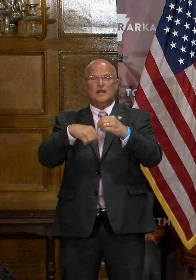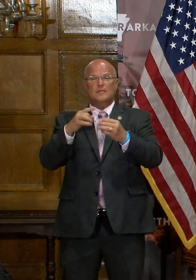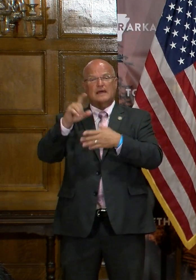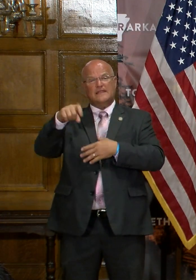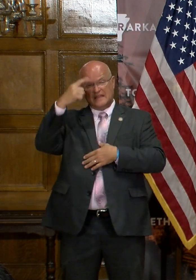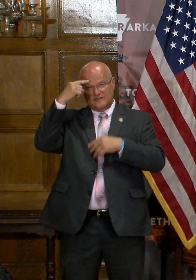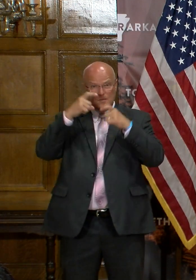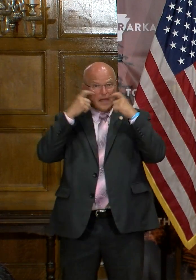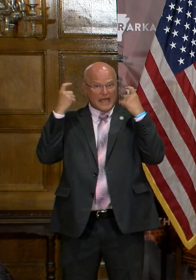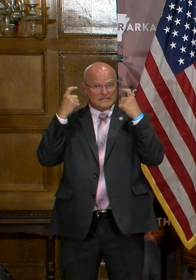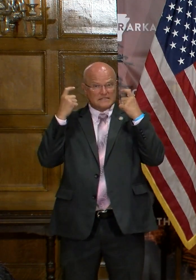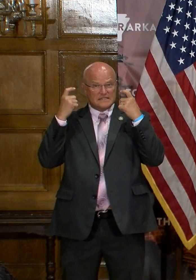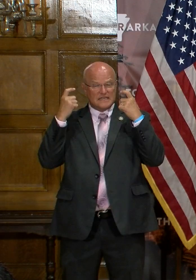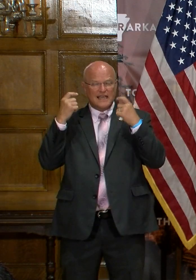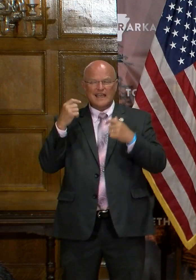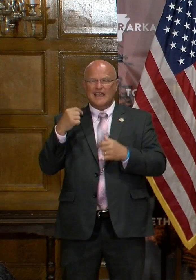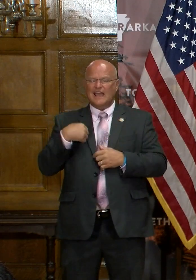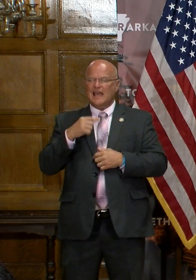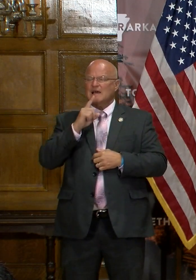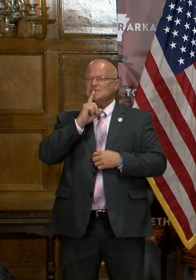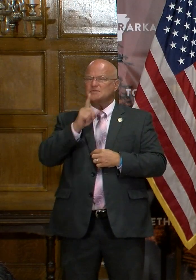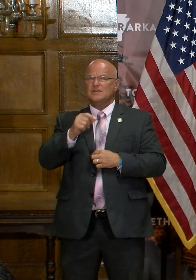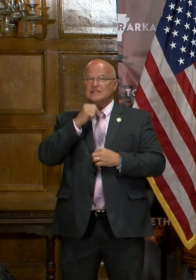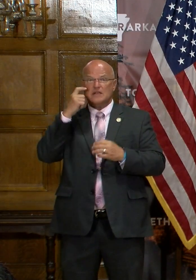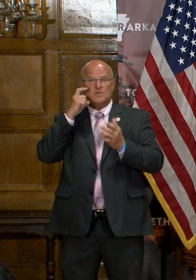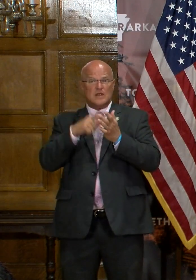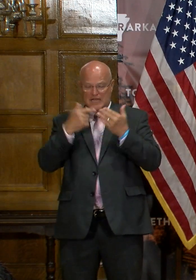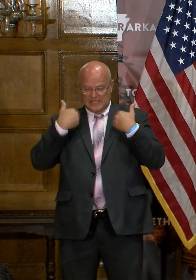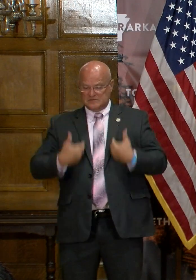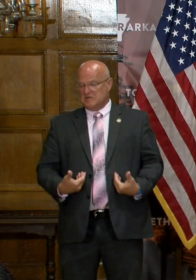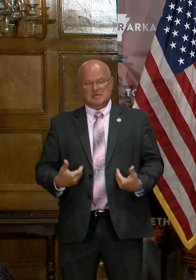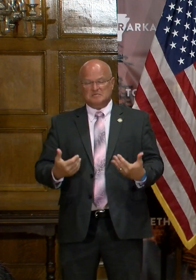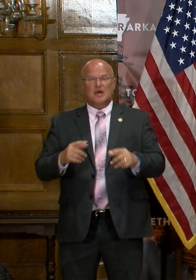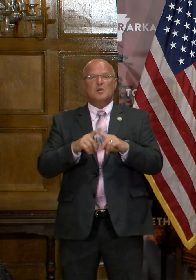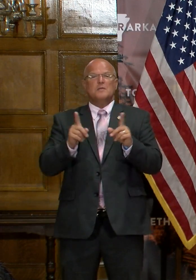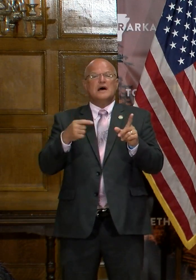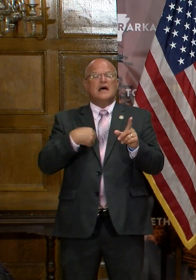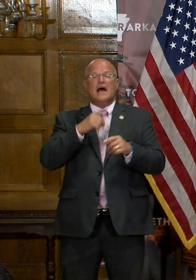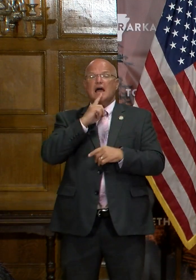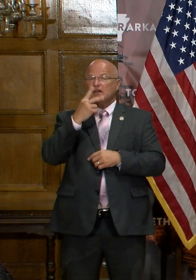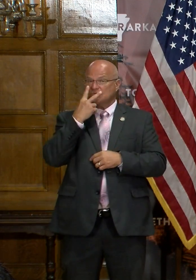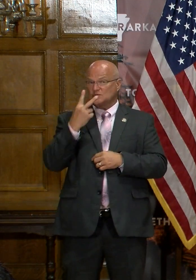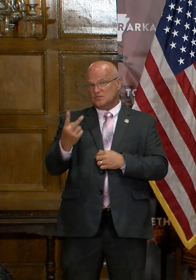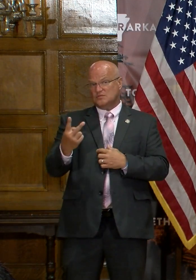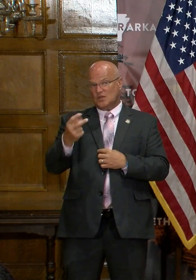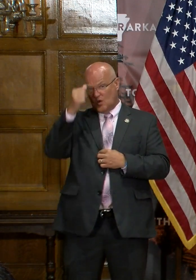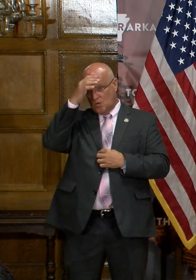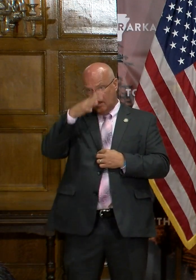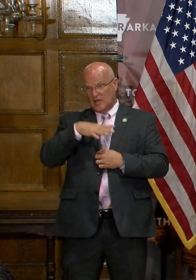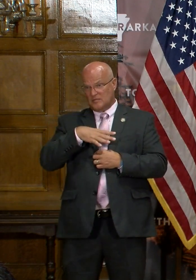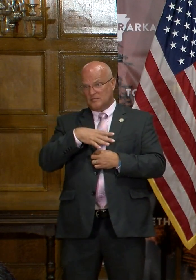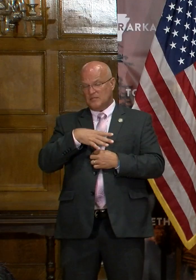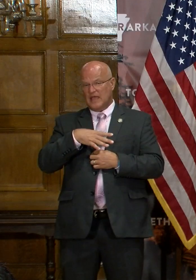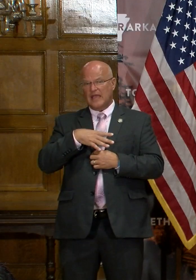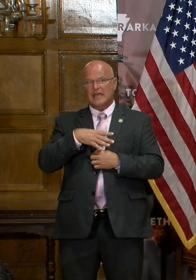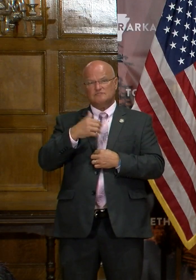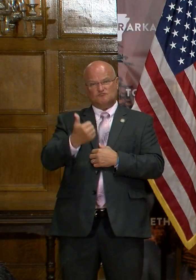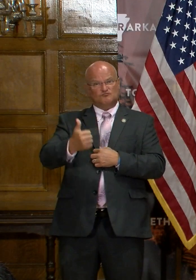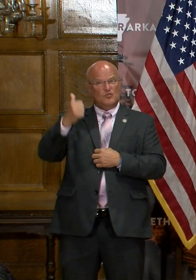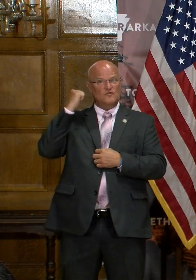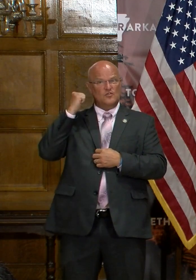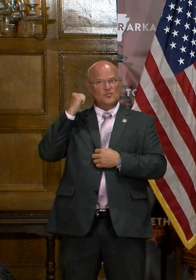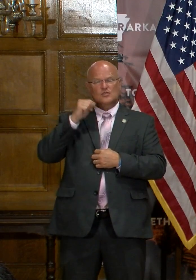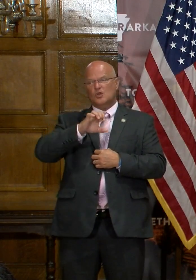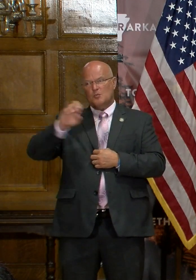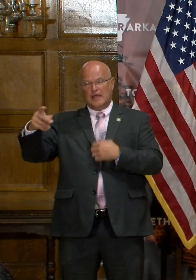the need for masks. And I'm certain they didn't recognize who I was, but I actually saw a gentleman turned away and